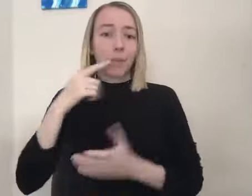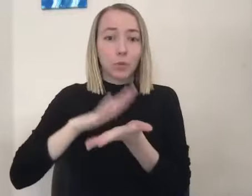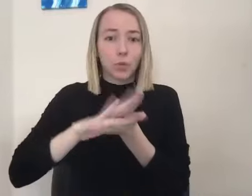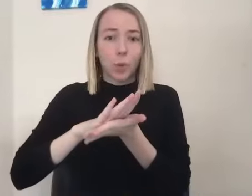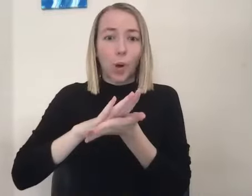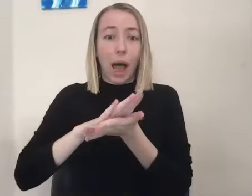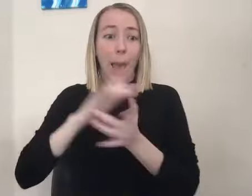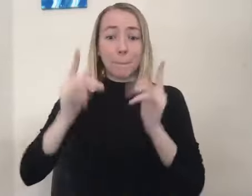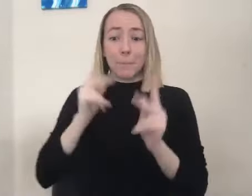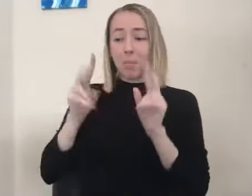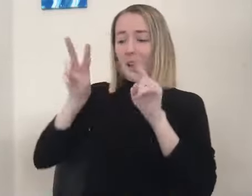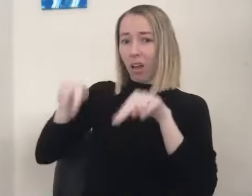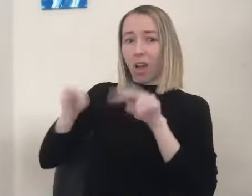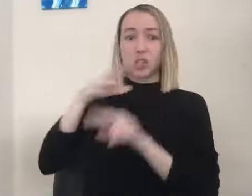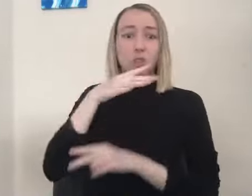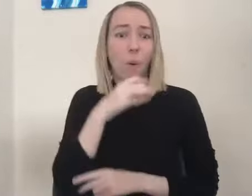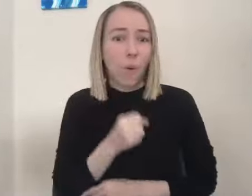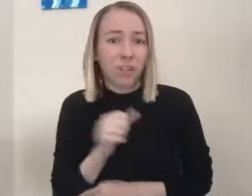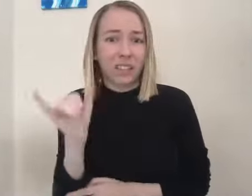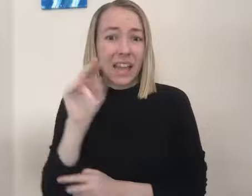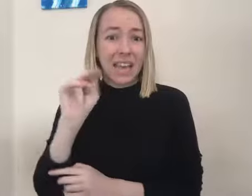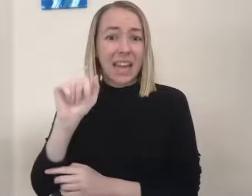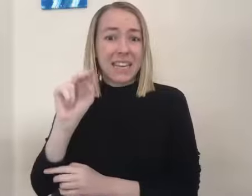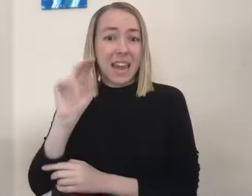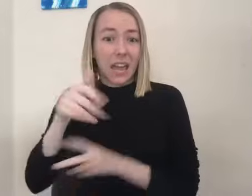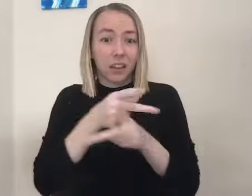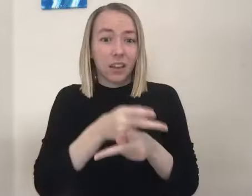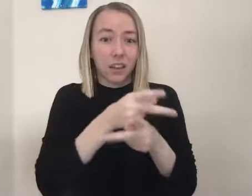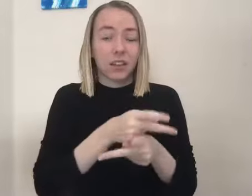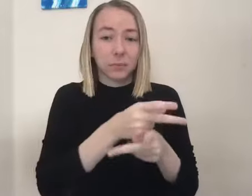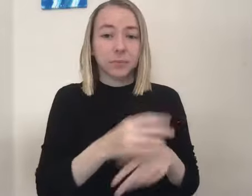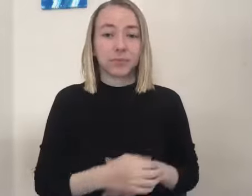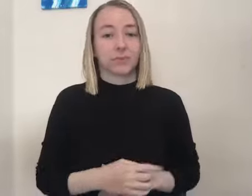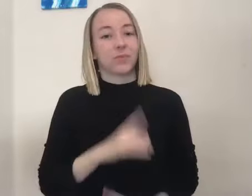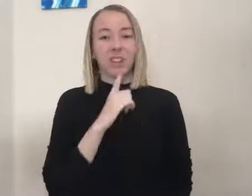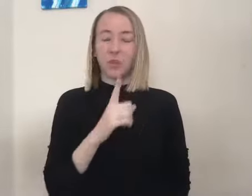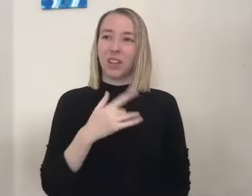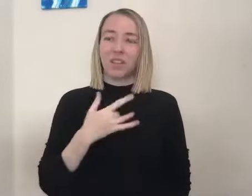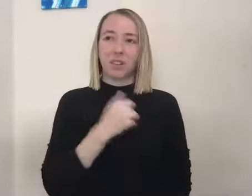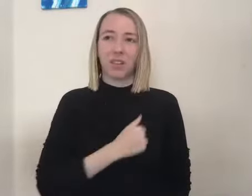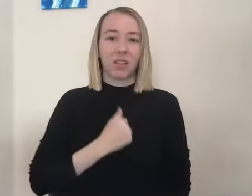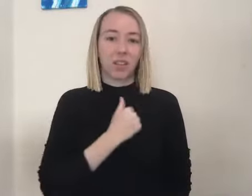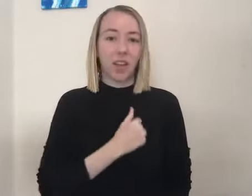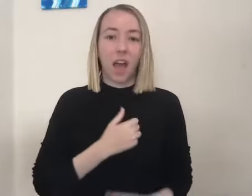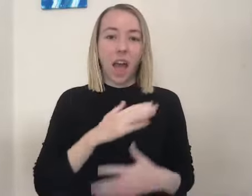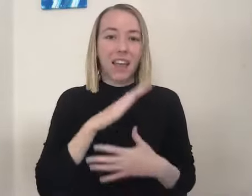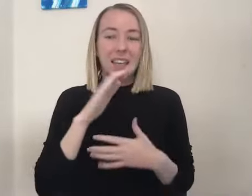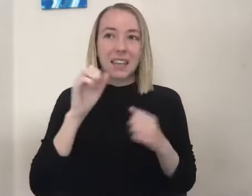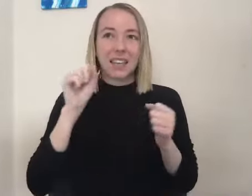who I thought was a wee old woman with a pair of men and a wee penny and used to come to get me at school. Thought she was too old. She looked like my granny. Everybody thought she was my